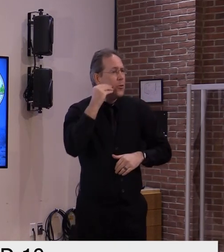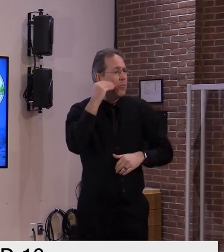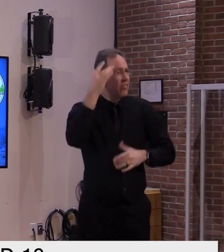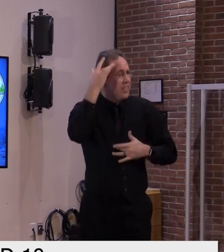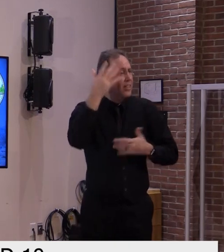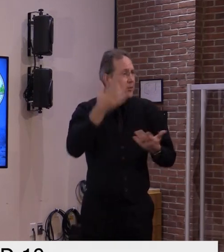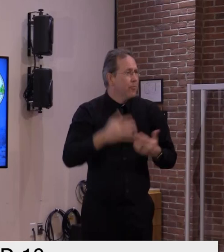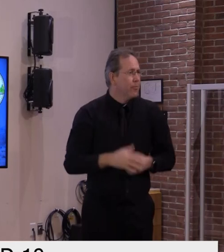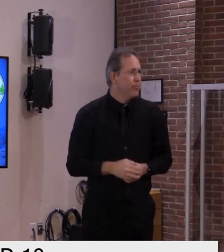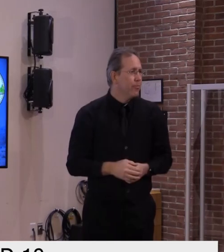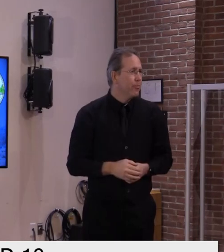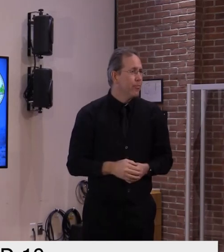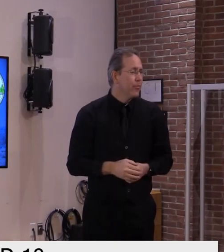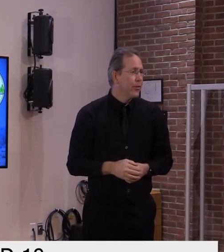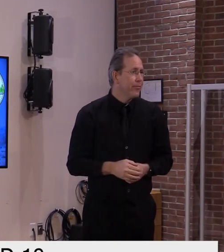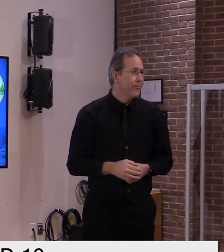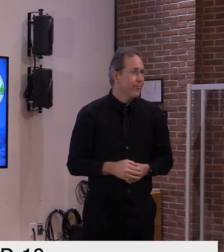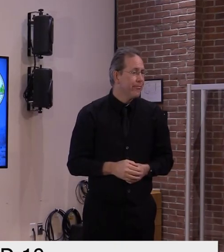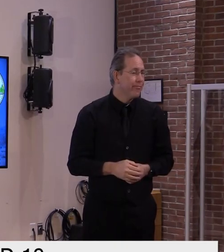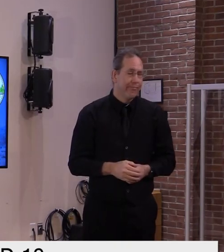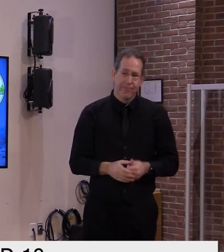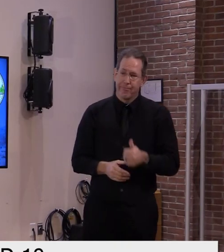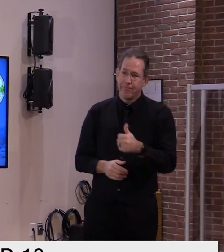Okay, thank you.